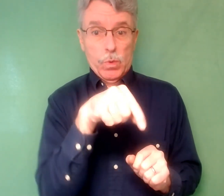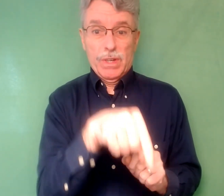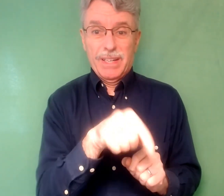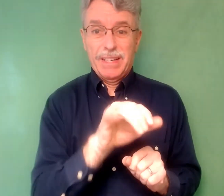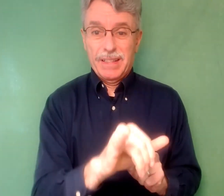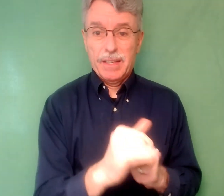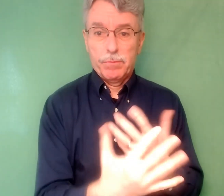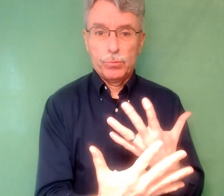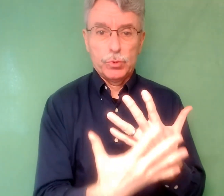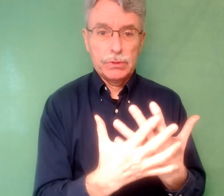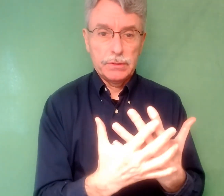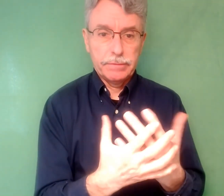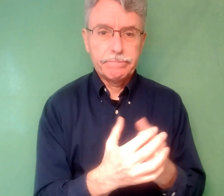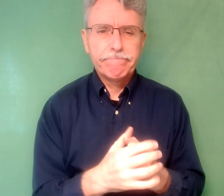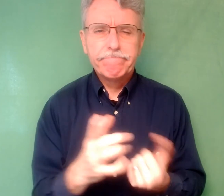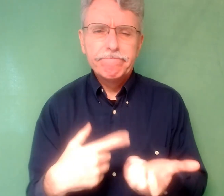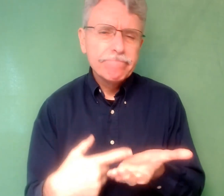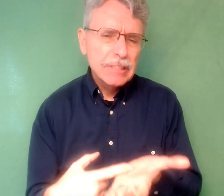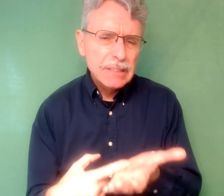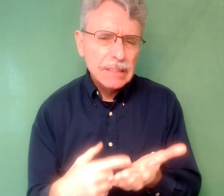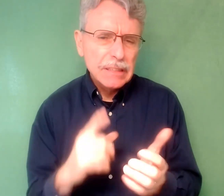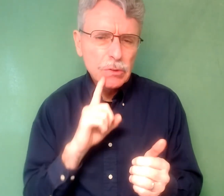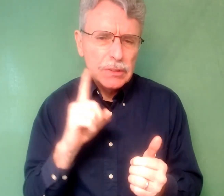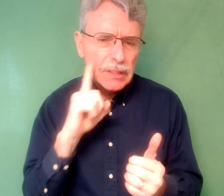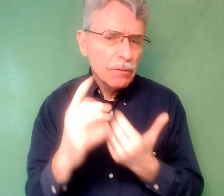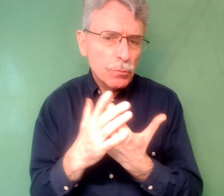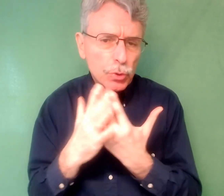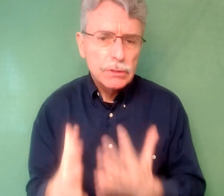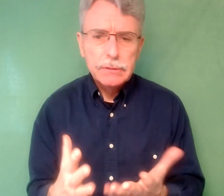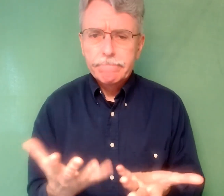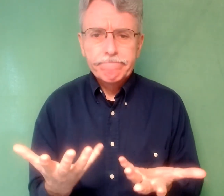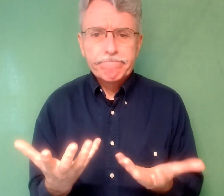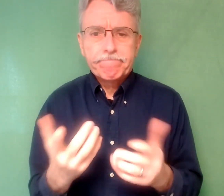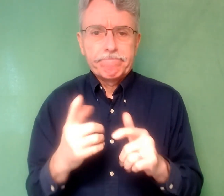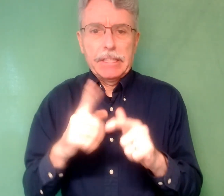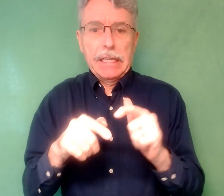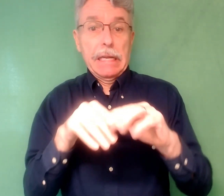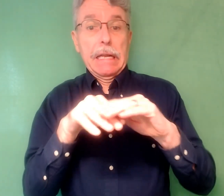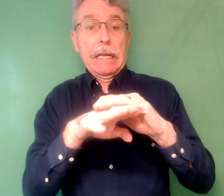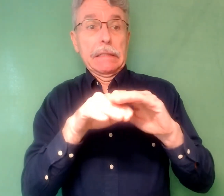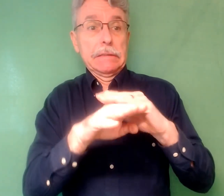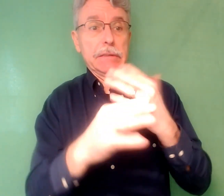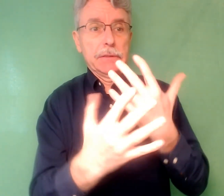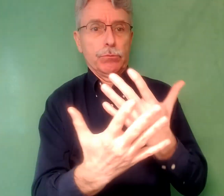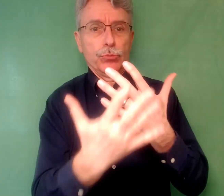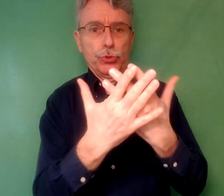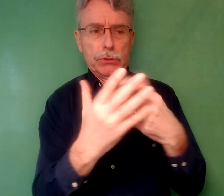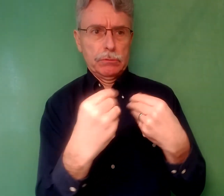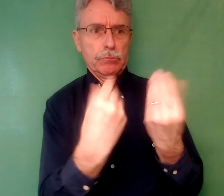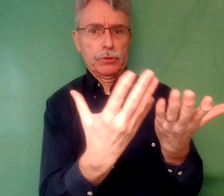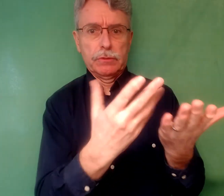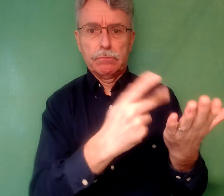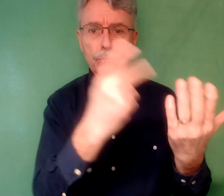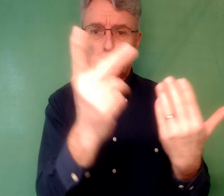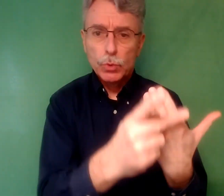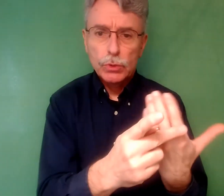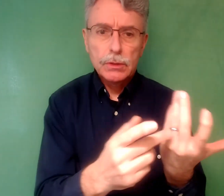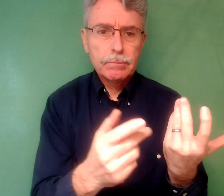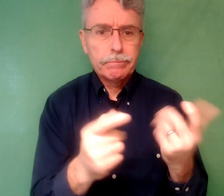addresses situations where deaf prisoner rights have been violated. Several examples were described, including the landmark case of